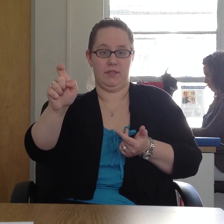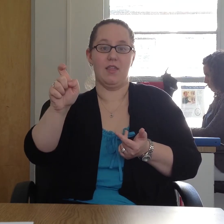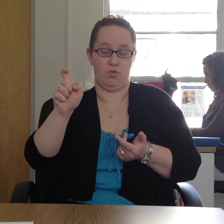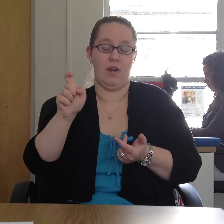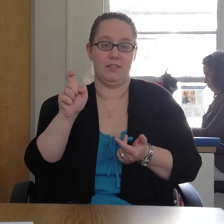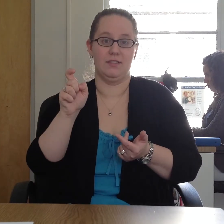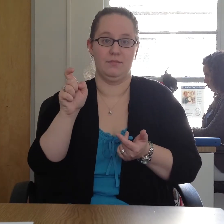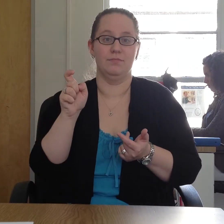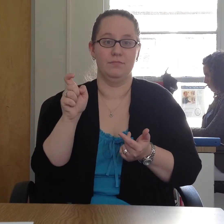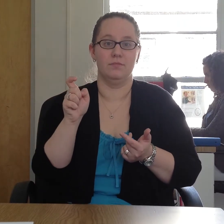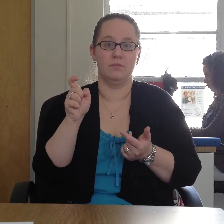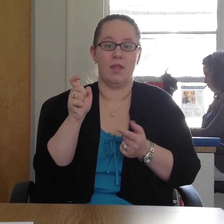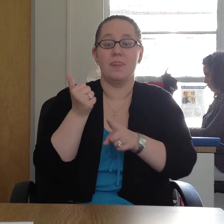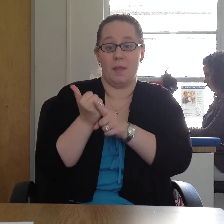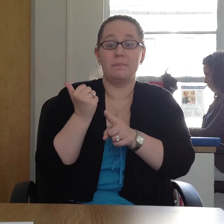or spore-forming bacteria.